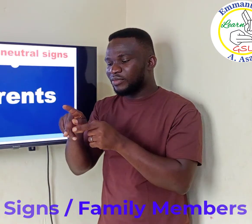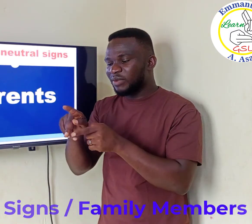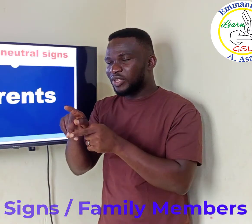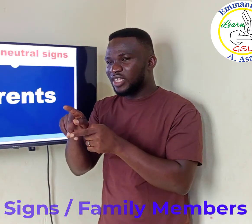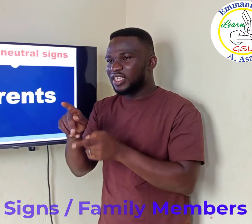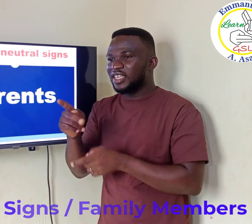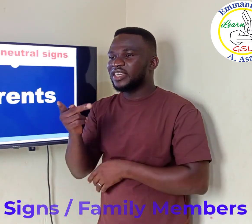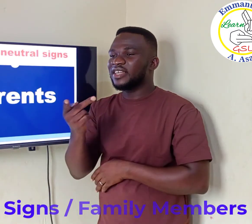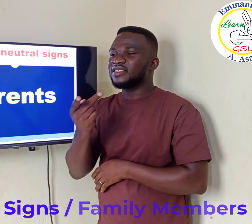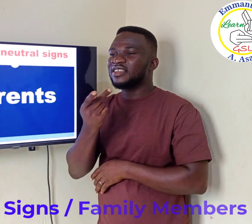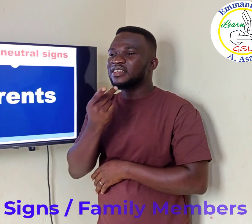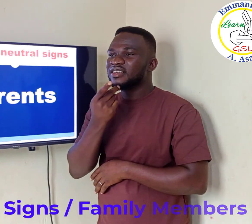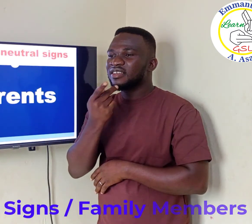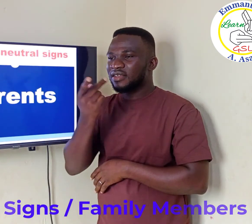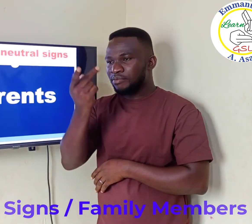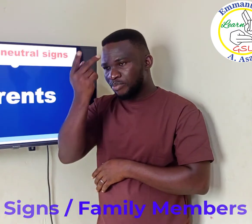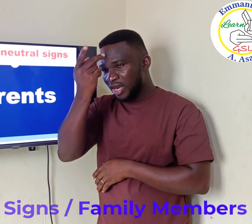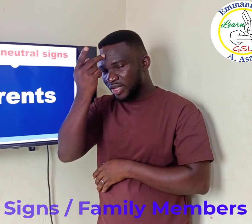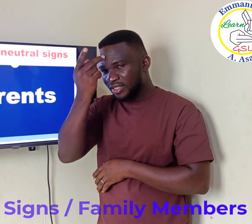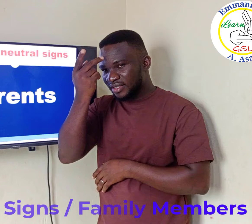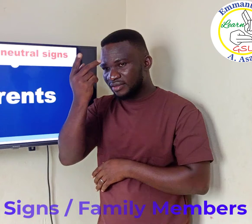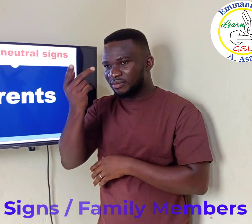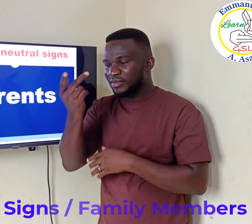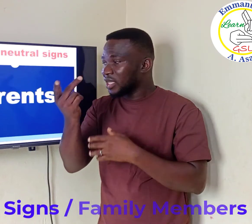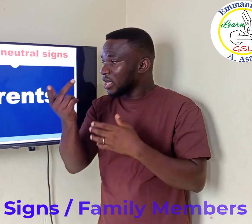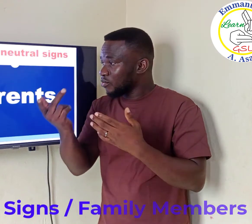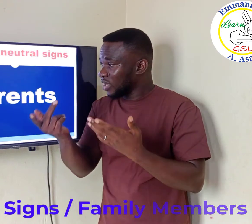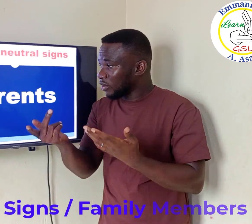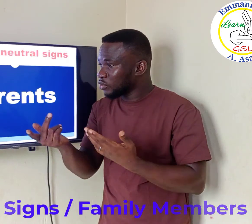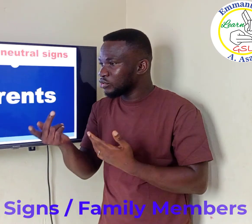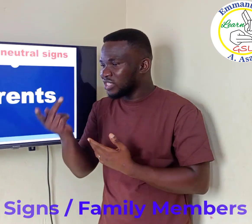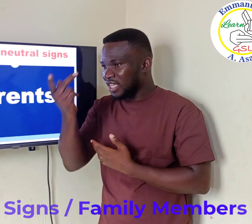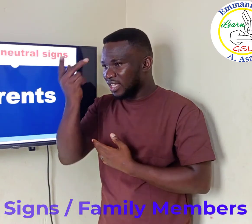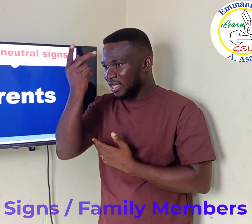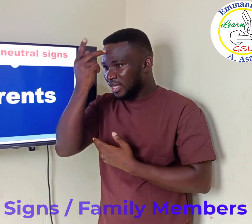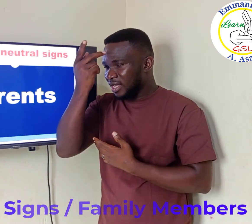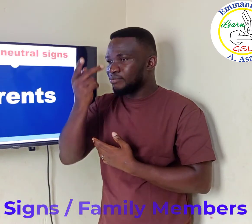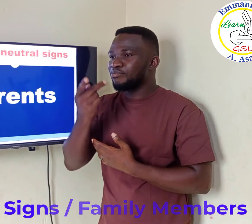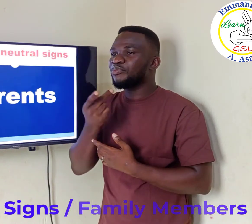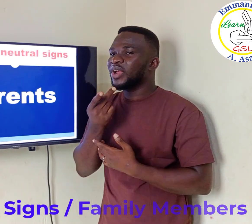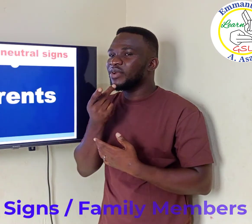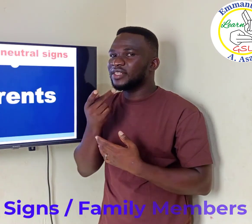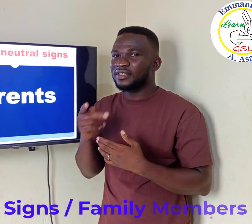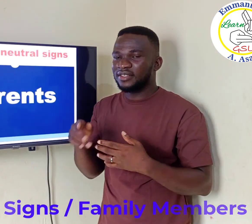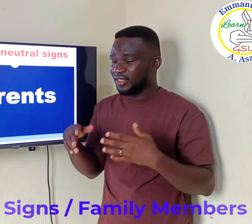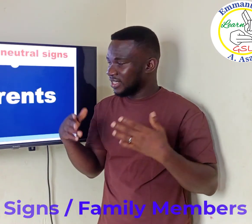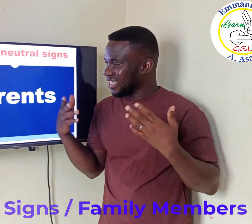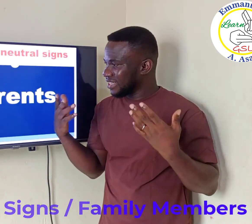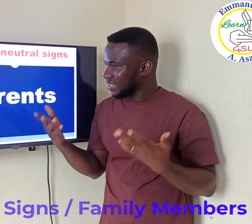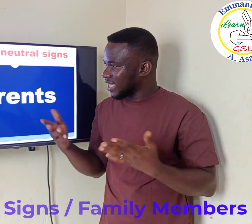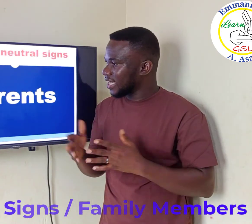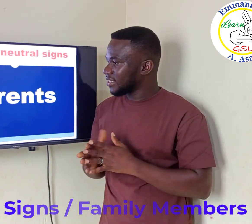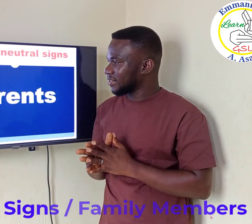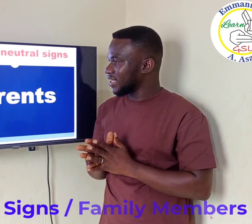the P and say parent. We can also say parents, they are the same.